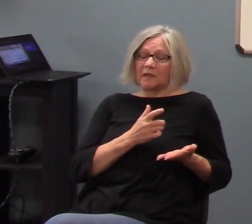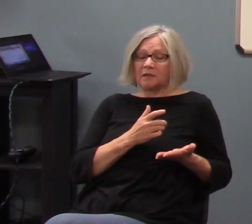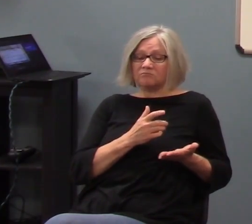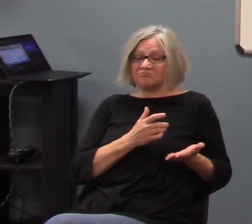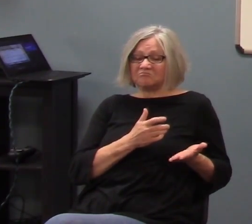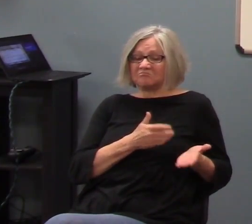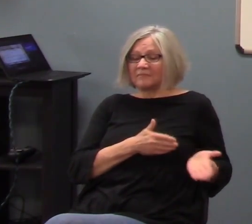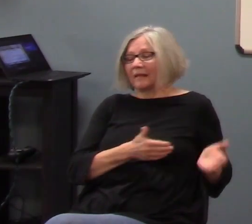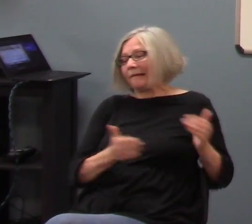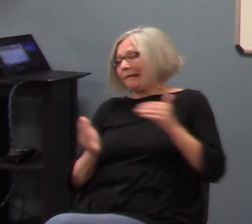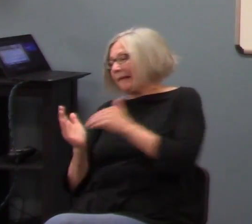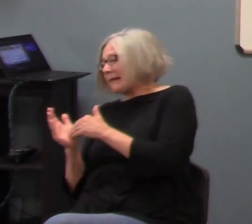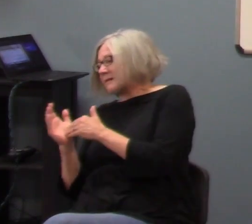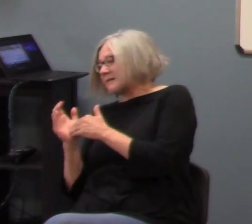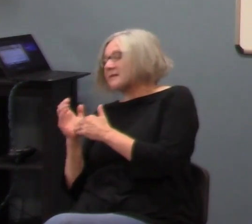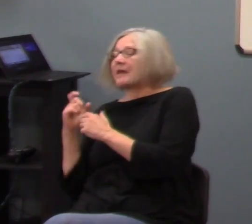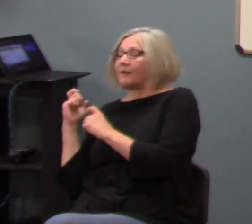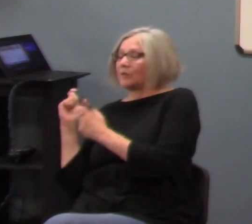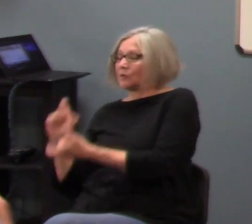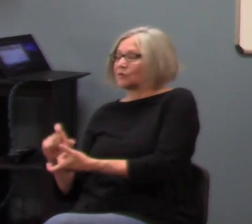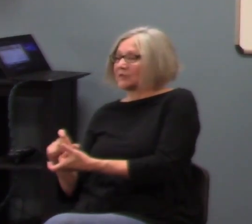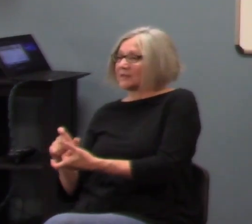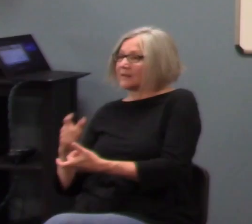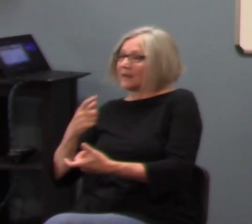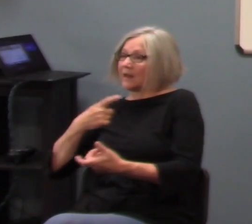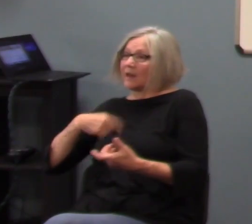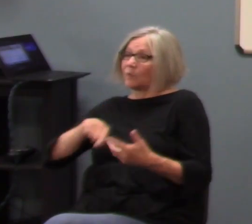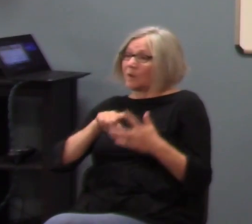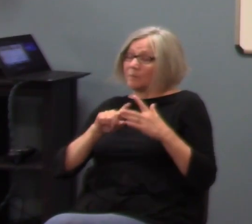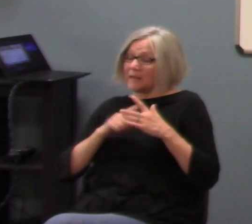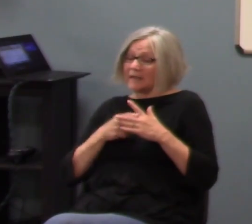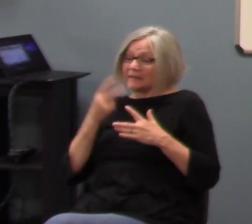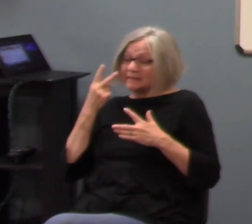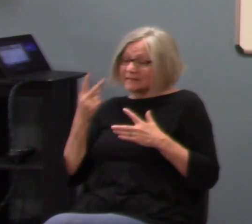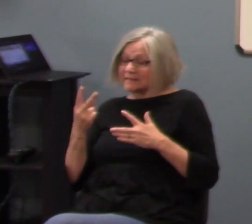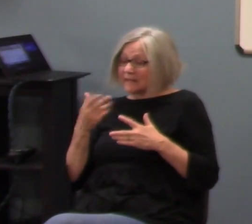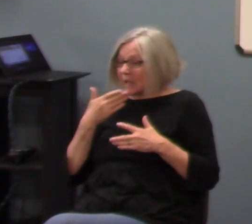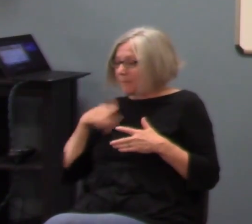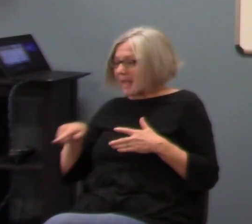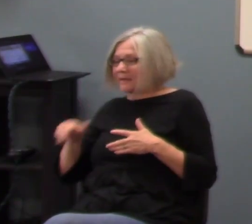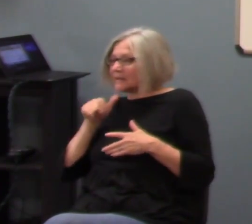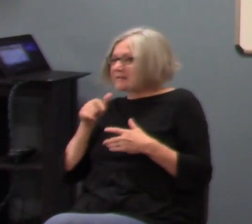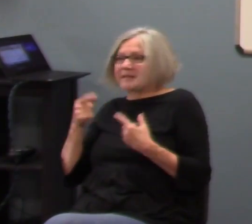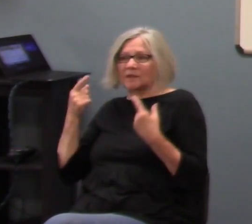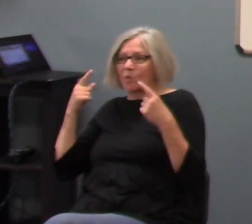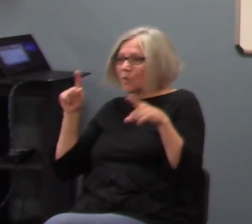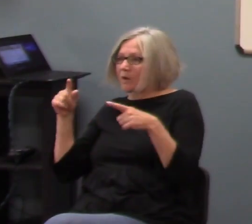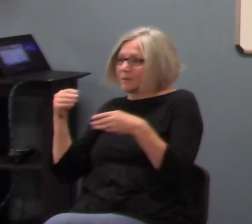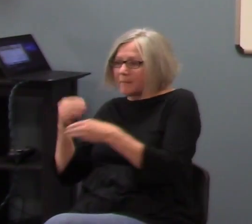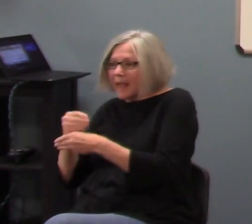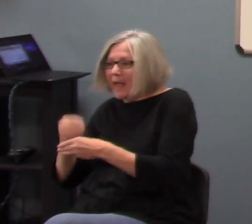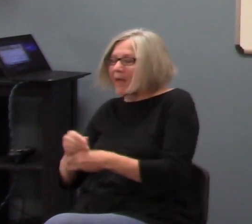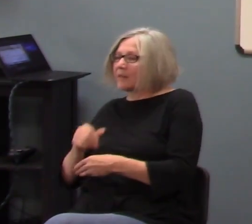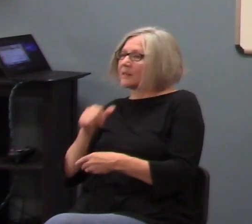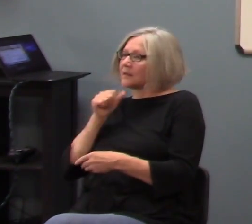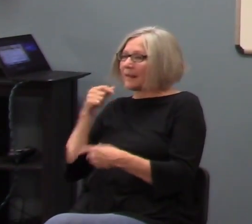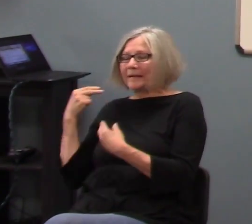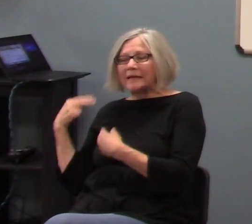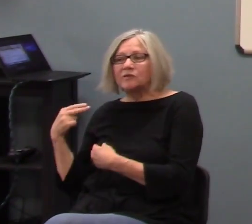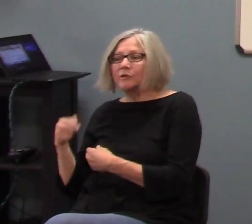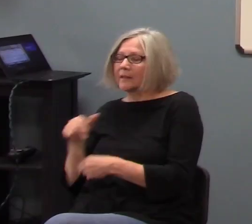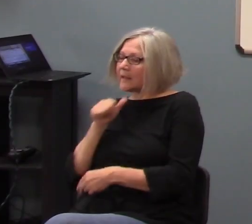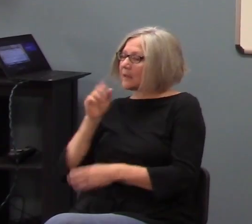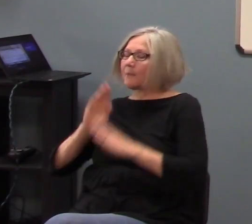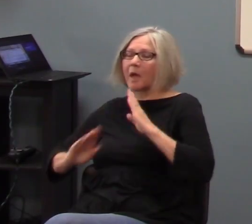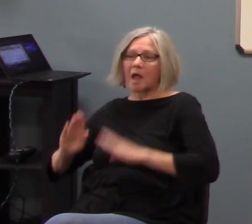we're just at the tip of the iceberg right now, seeing just how bad it is. It doesn't work mathematically, it doesn't work historically, it doesn't work